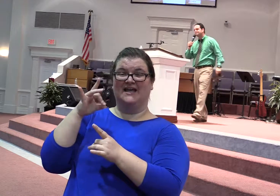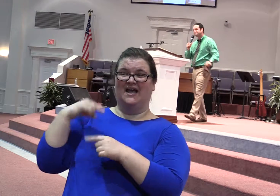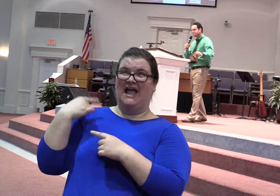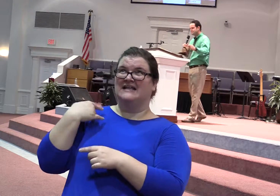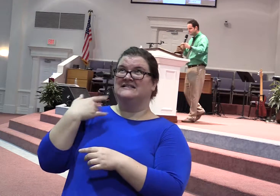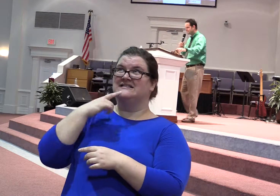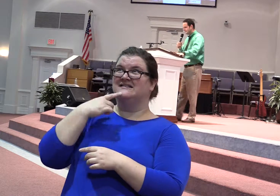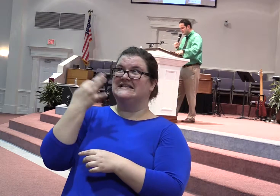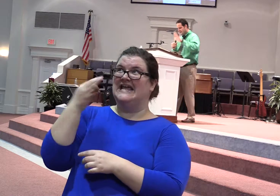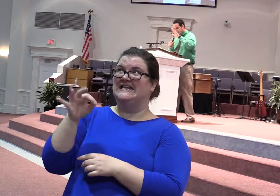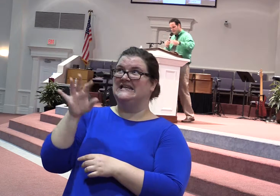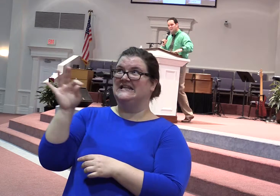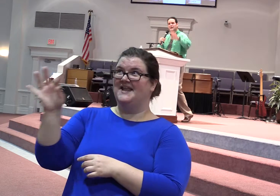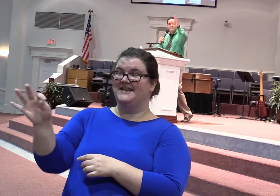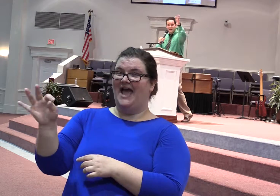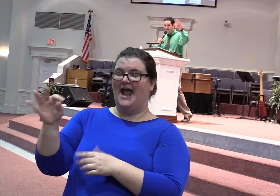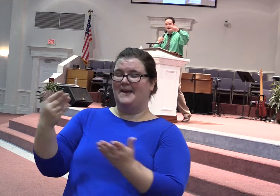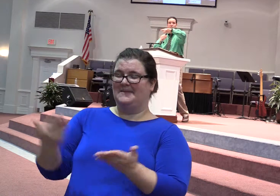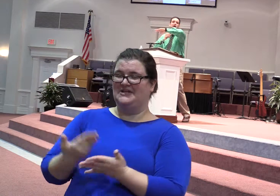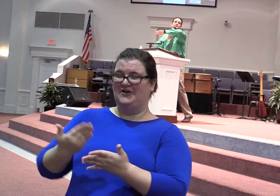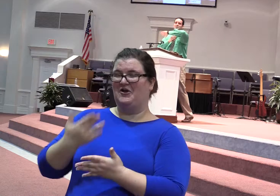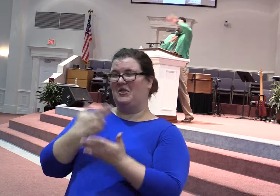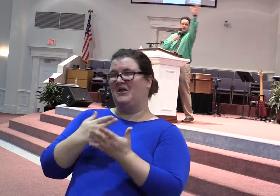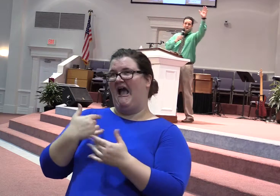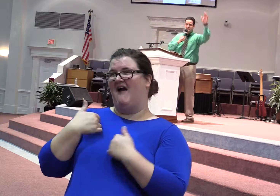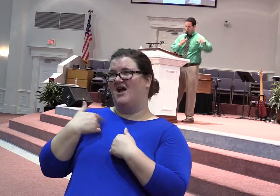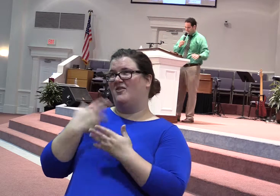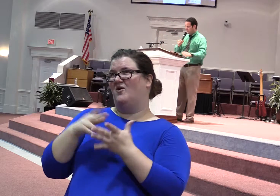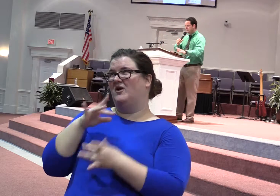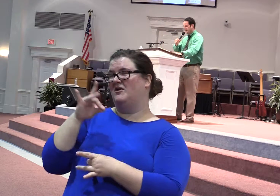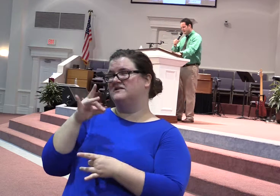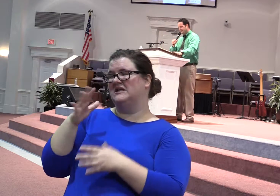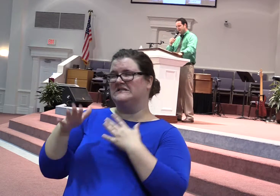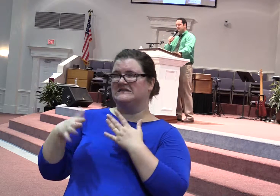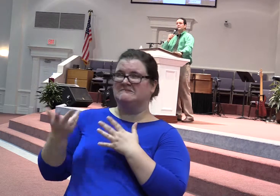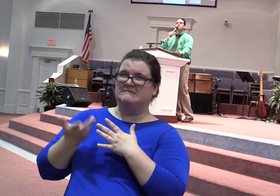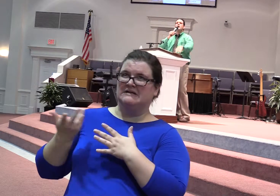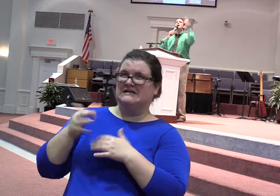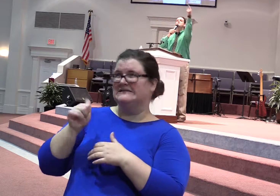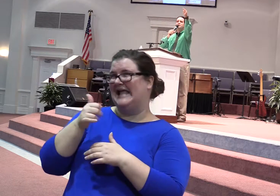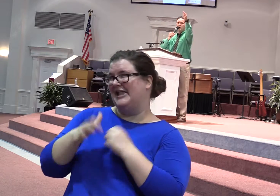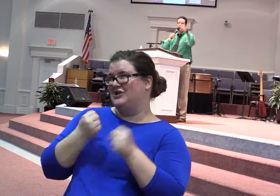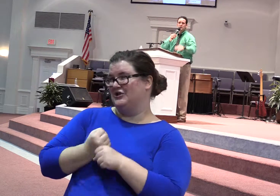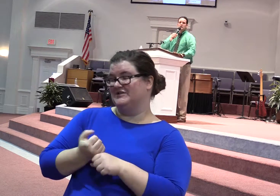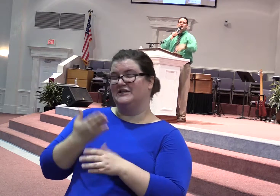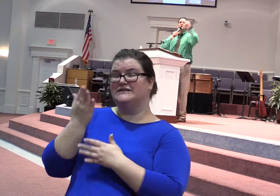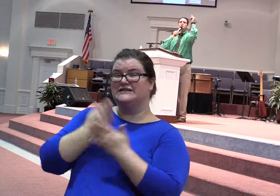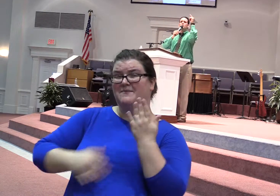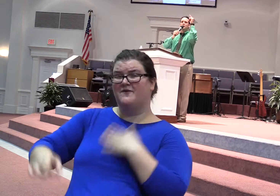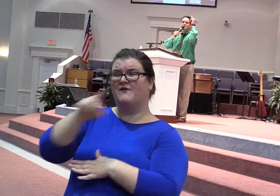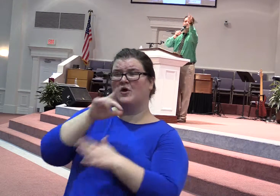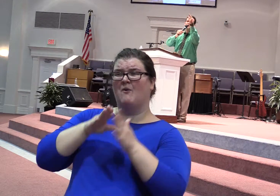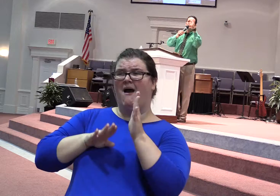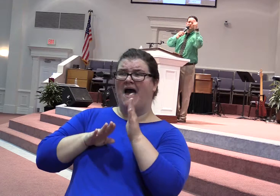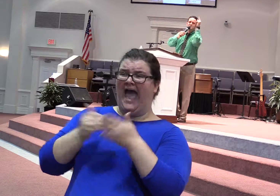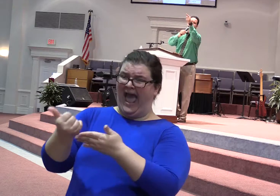Amen. Listen to what I'm saying. You guys, some of you have been here before me. Amen. Some of you helped me grow. Some of you